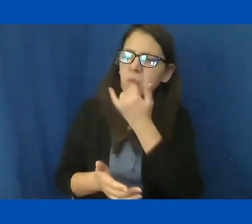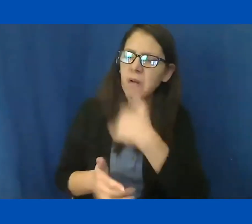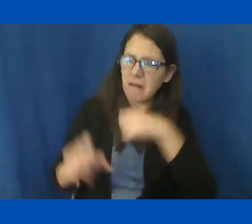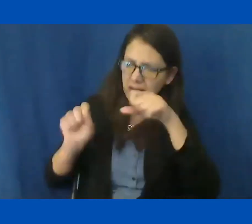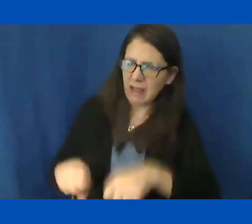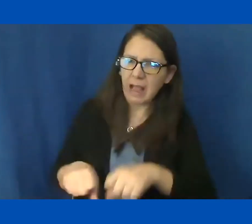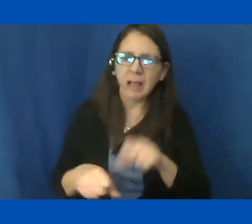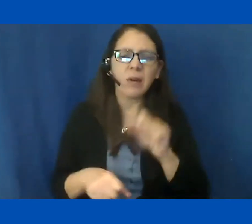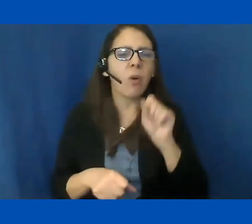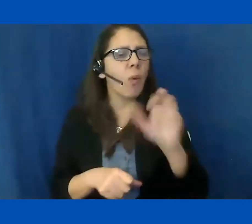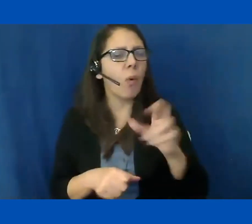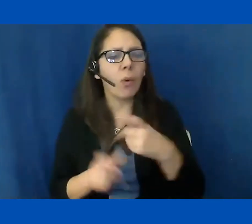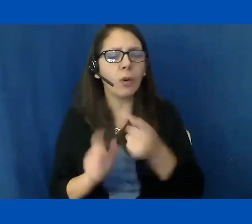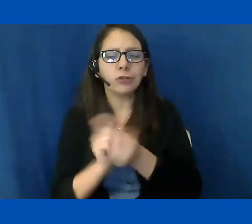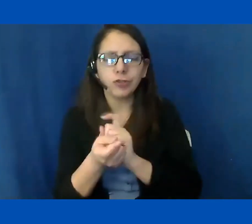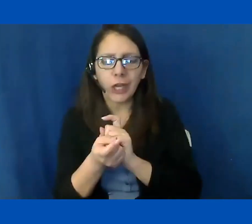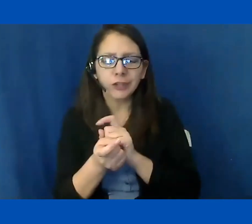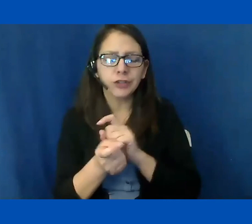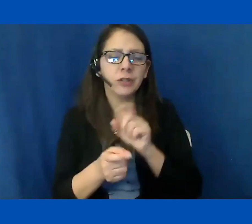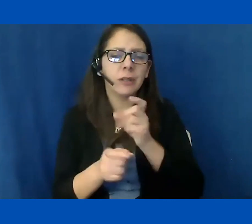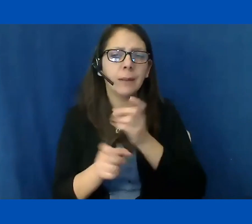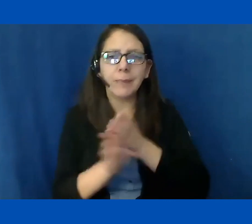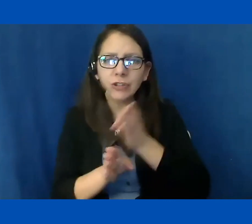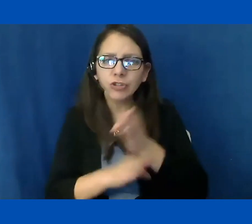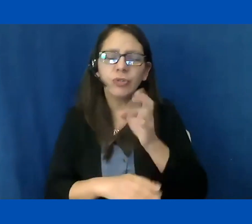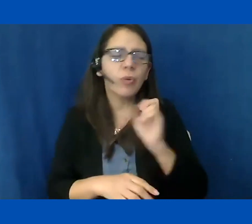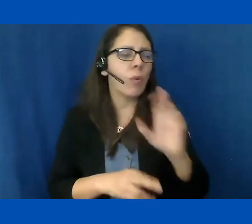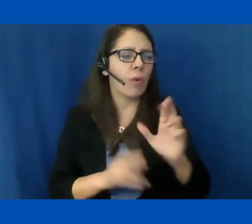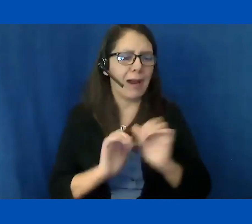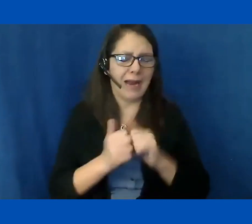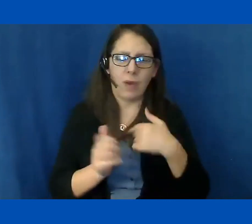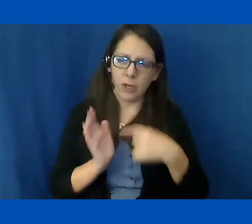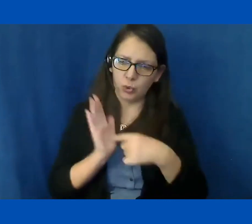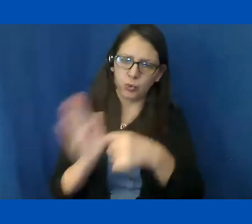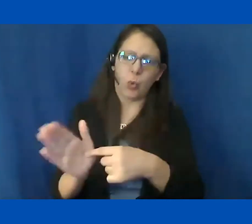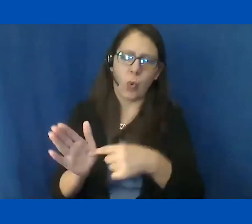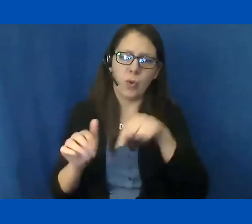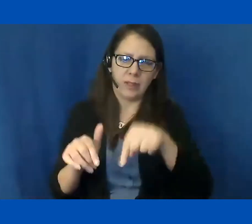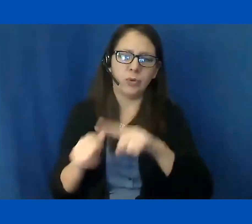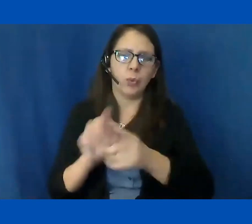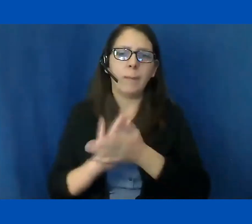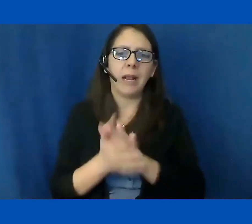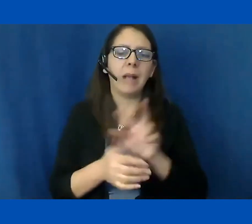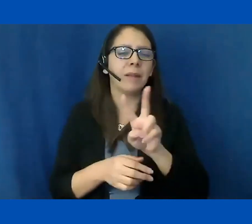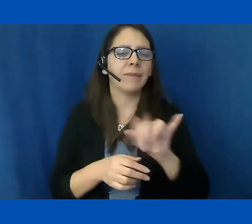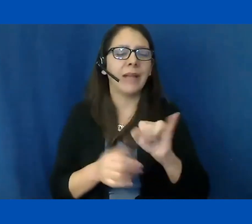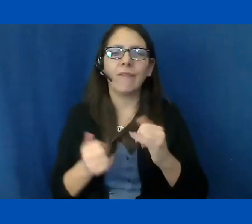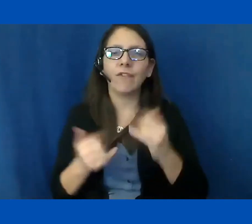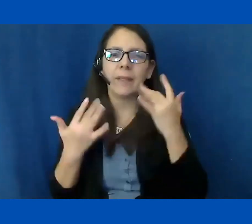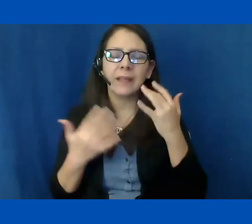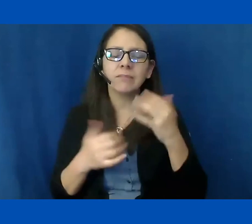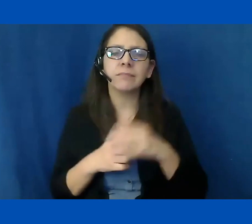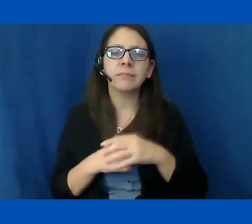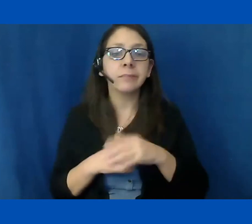friendly, right? So as you guys probably already know, I chose to stay in my major because I was like, you know what? There's always